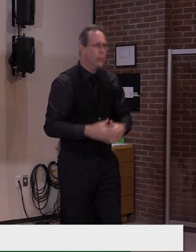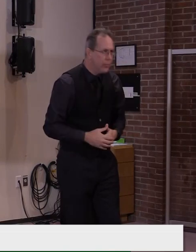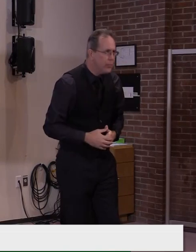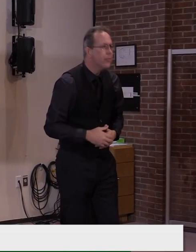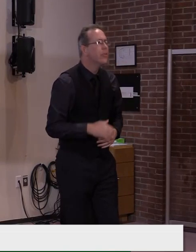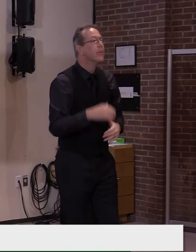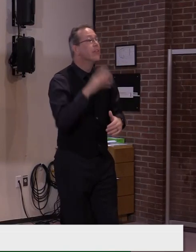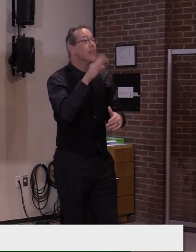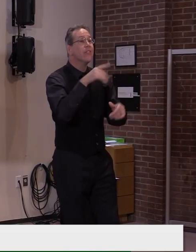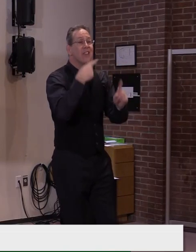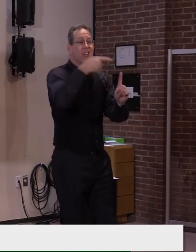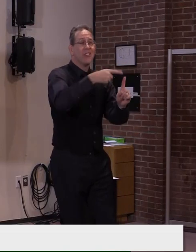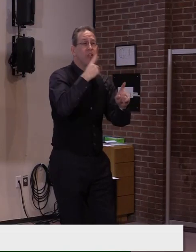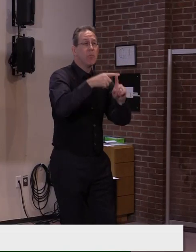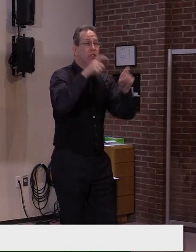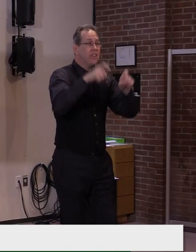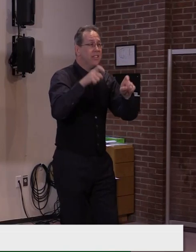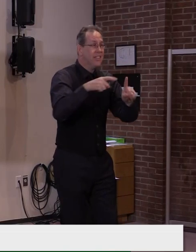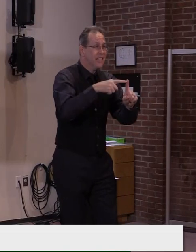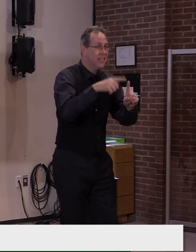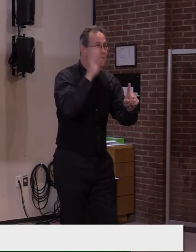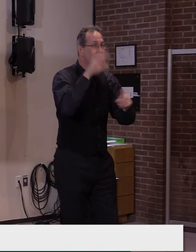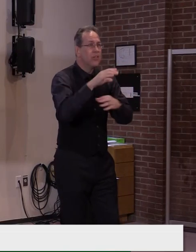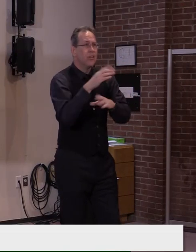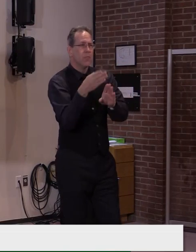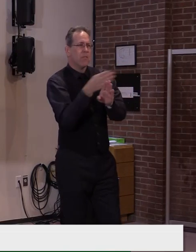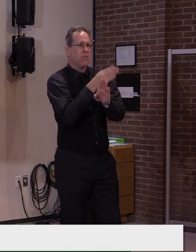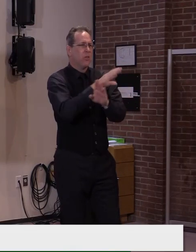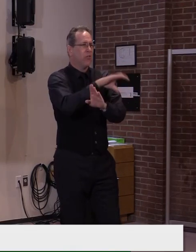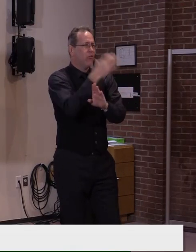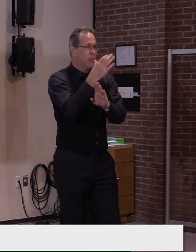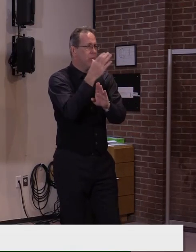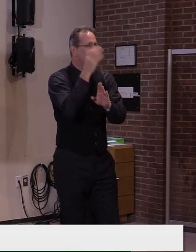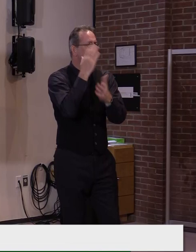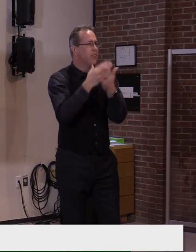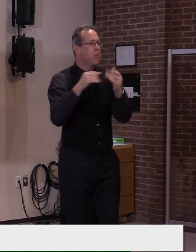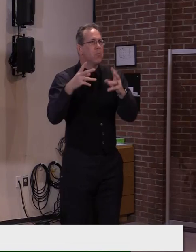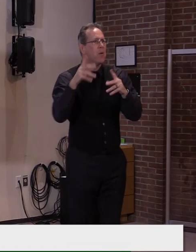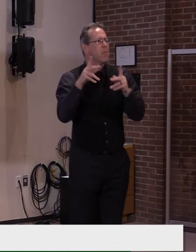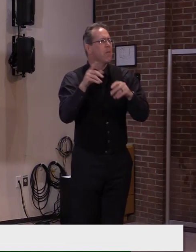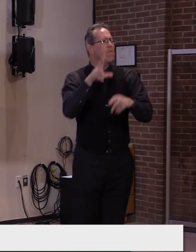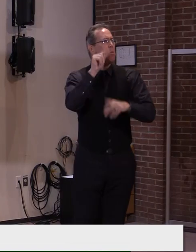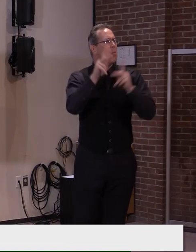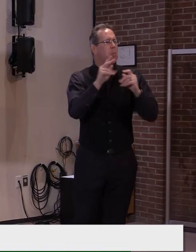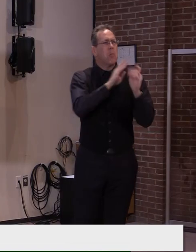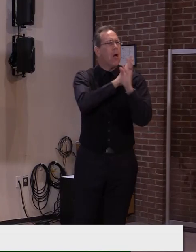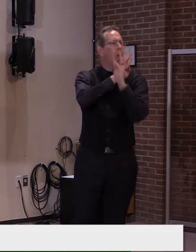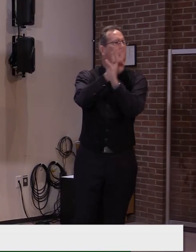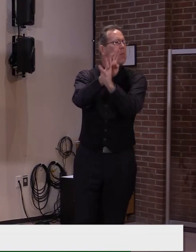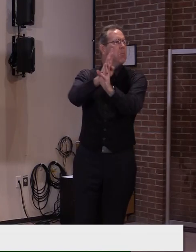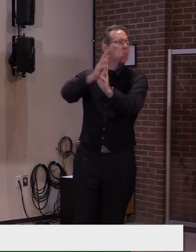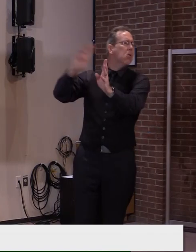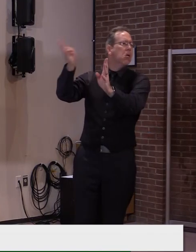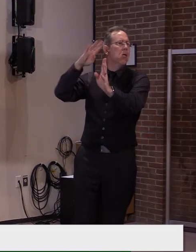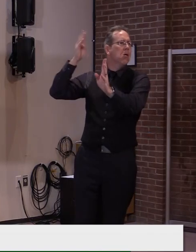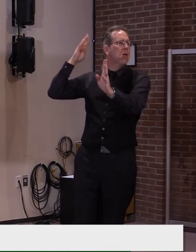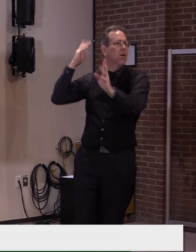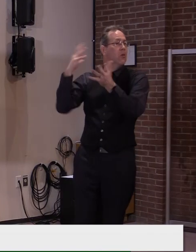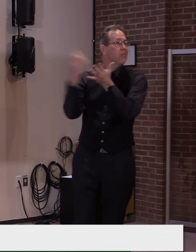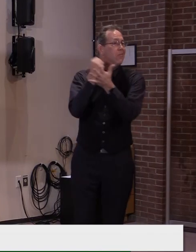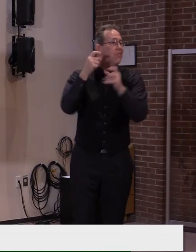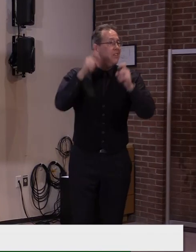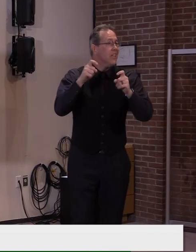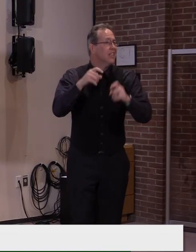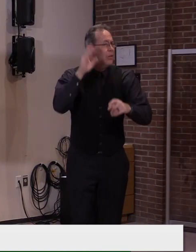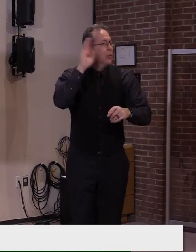at-home tests. Significant testing opportunities continue to be available statewide through our regular testing program,